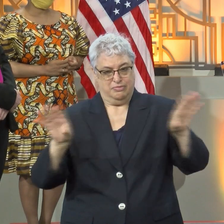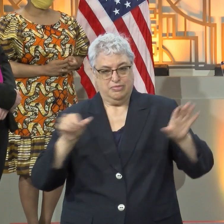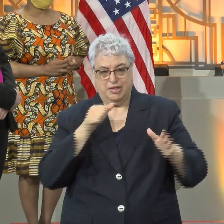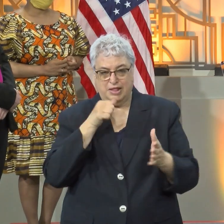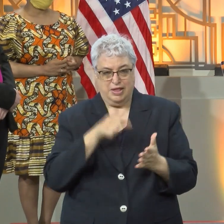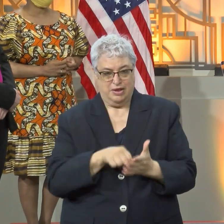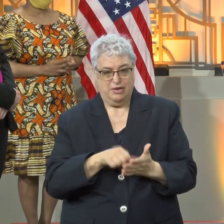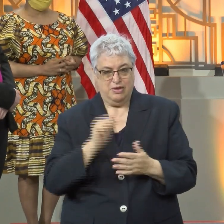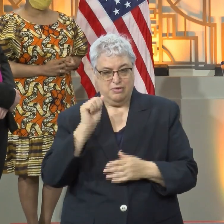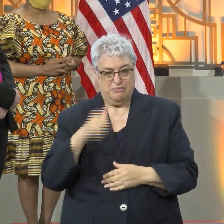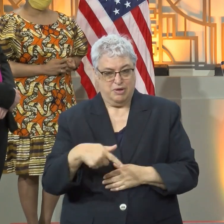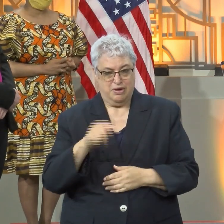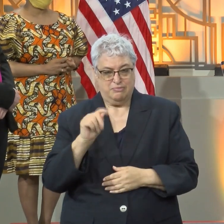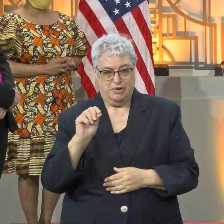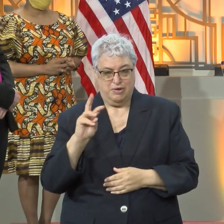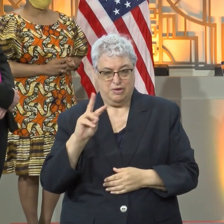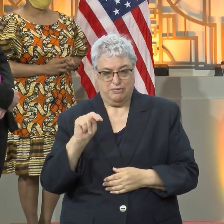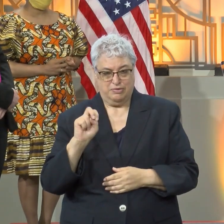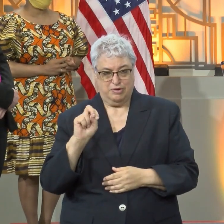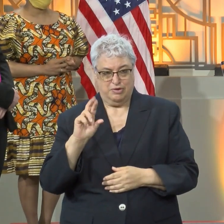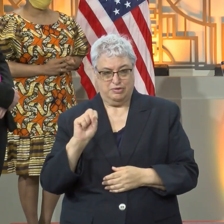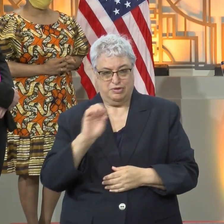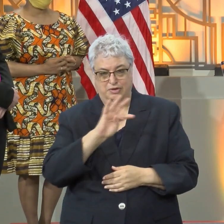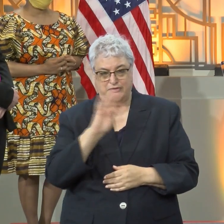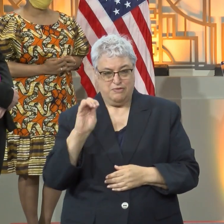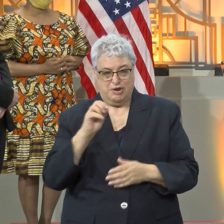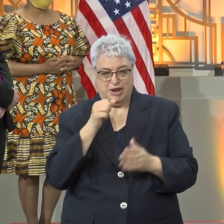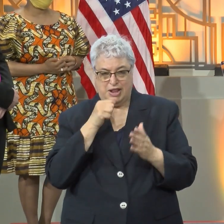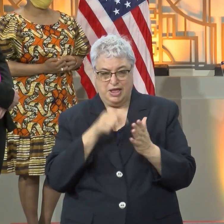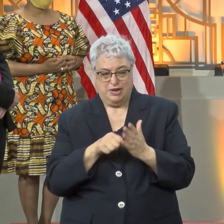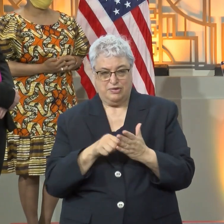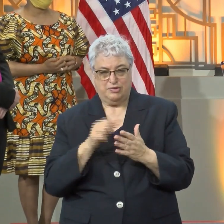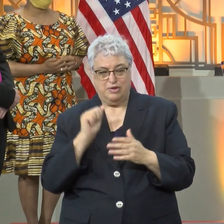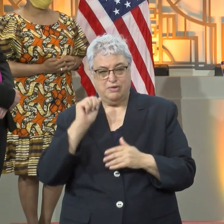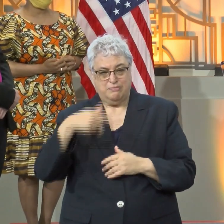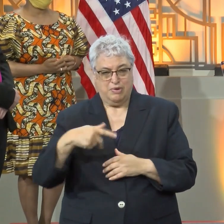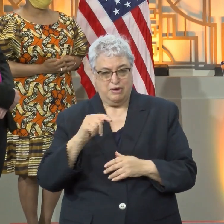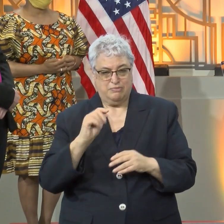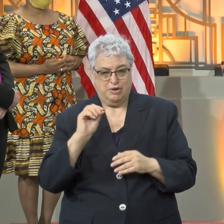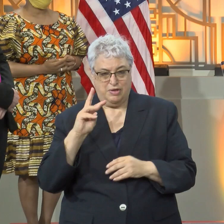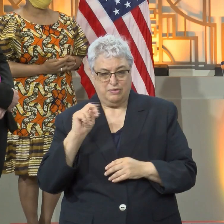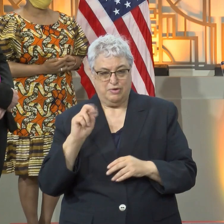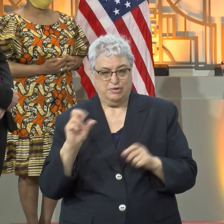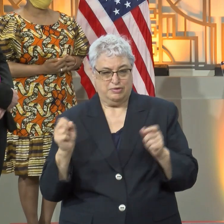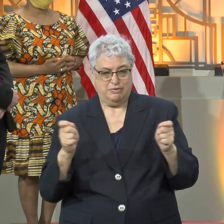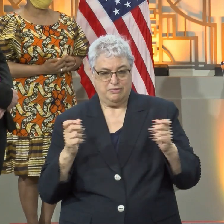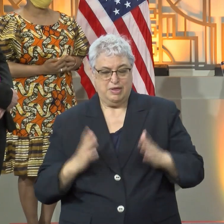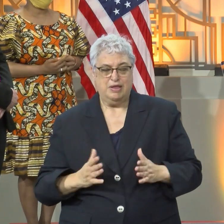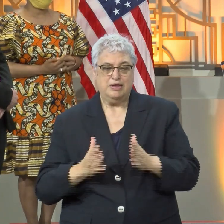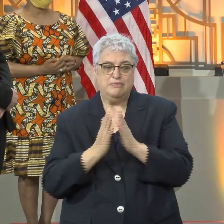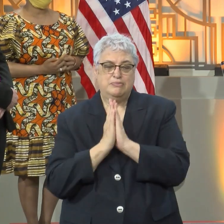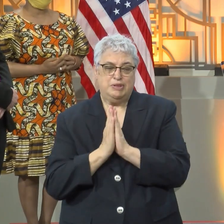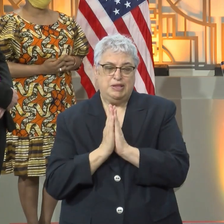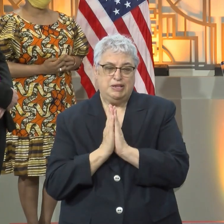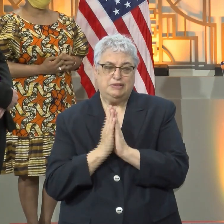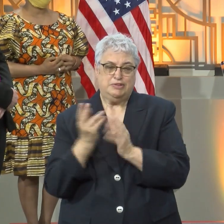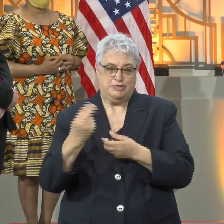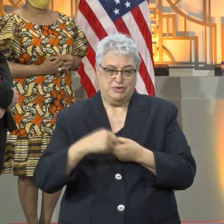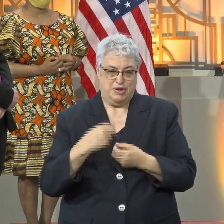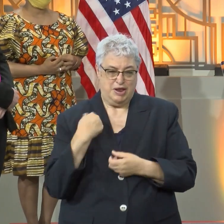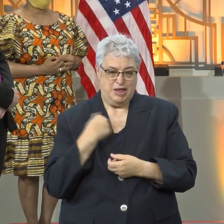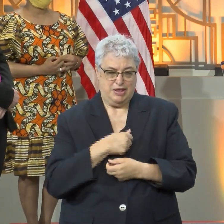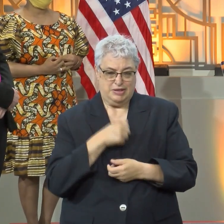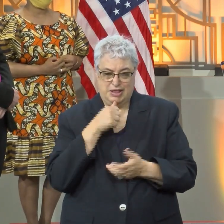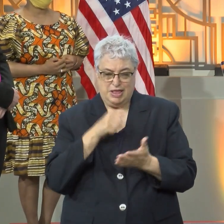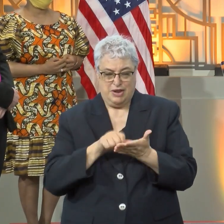to apartment owners. I think we sent 40 letters out to apartment owners and managers, asking them to also join us in a